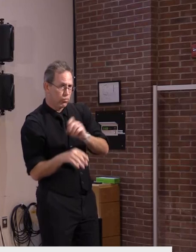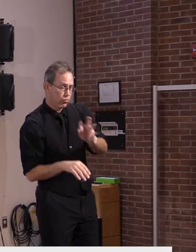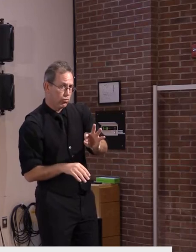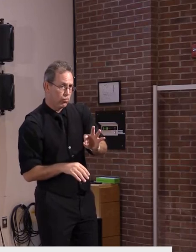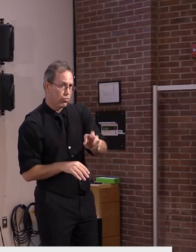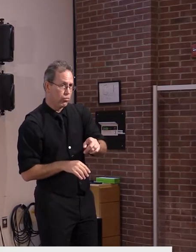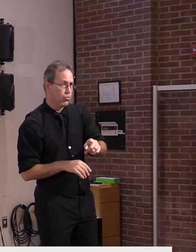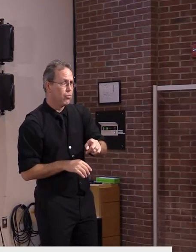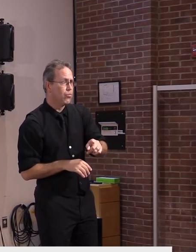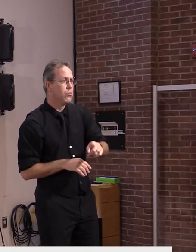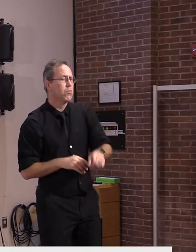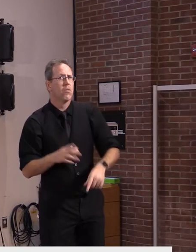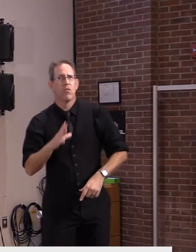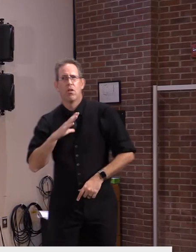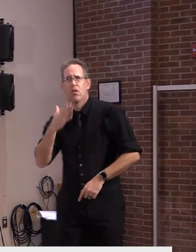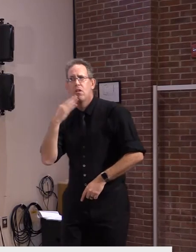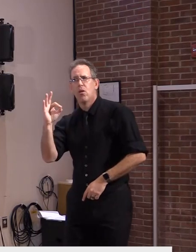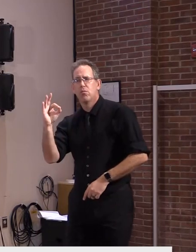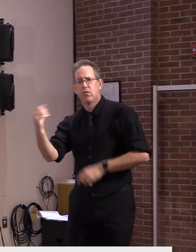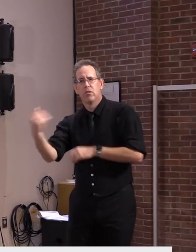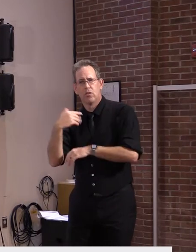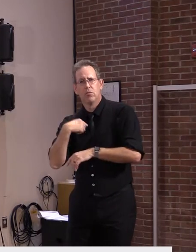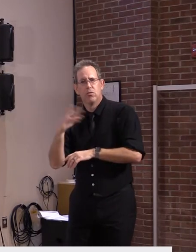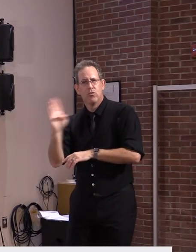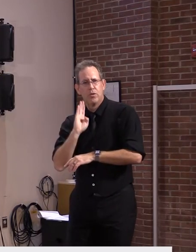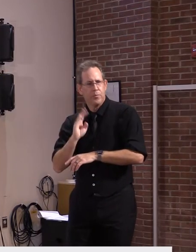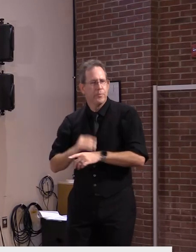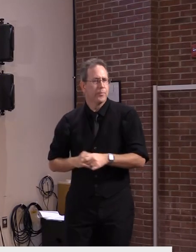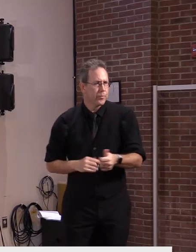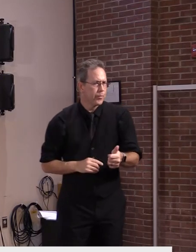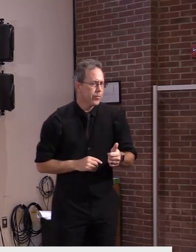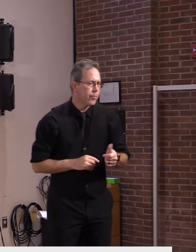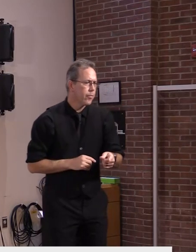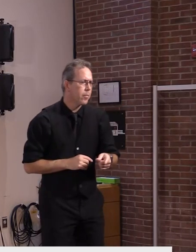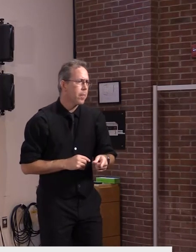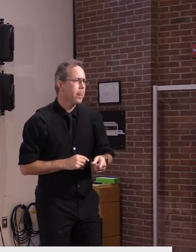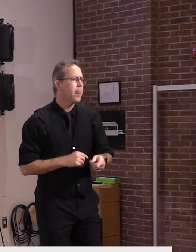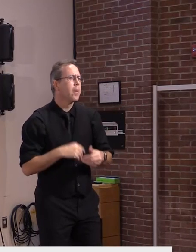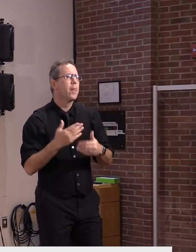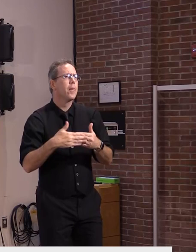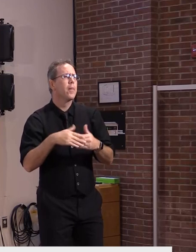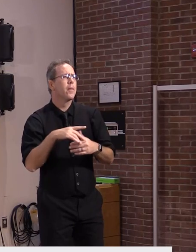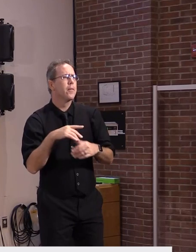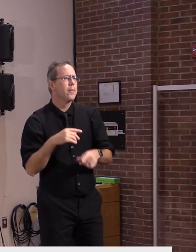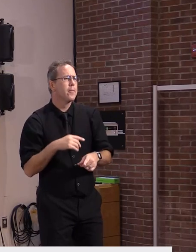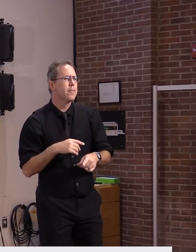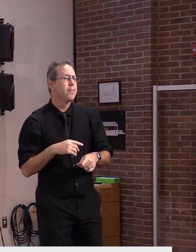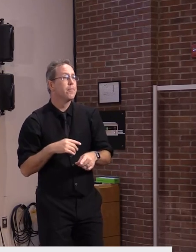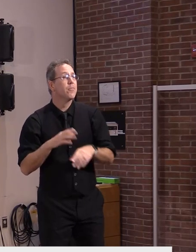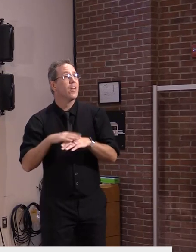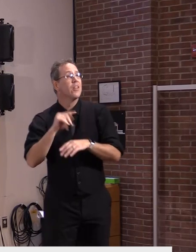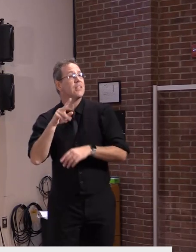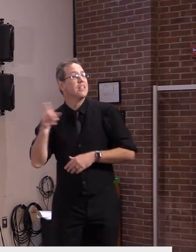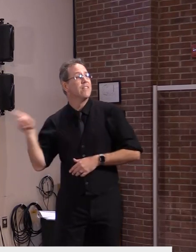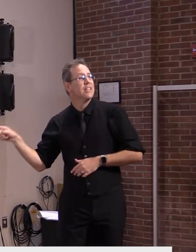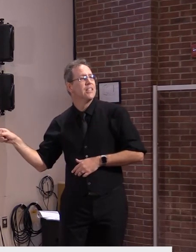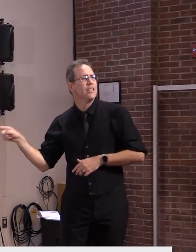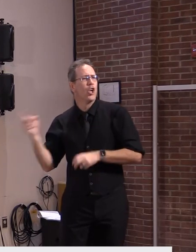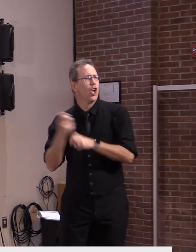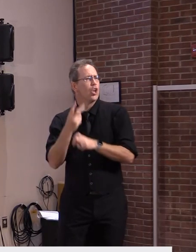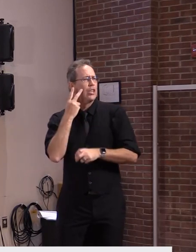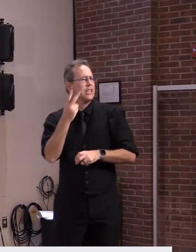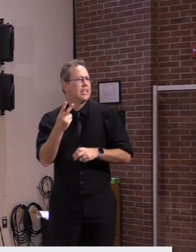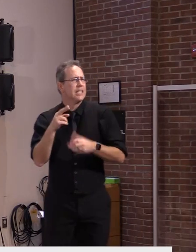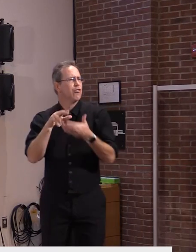I would appreciate that. It's hard to see slides if they are not, when they are behind you on the screen because of reflections. Yes. So when you do show